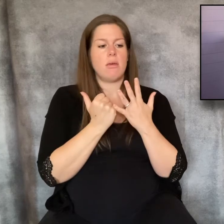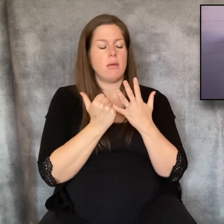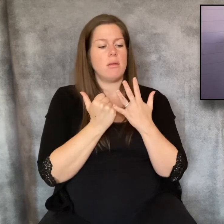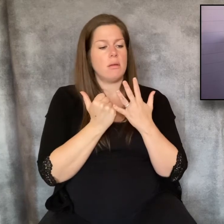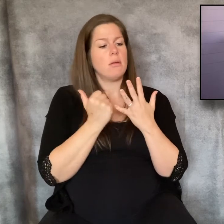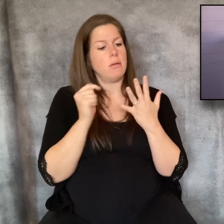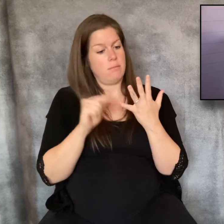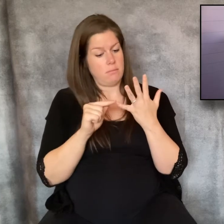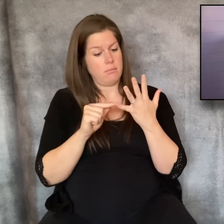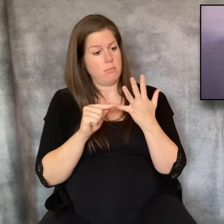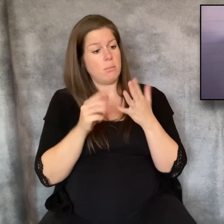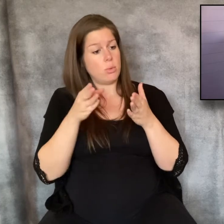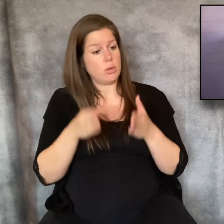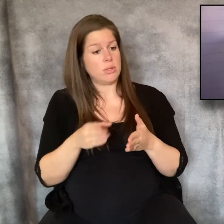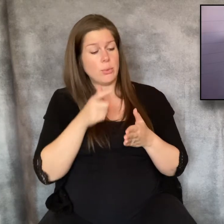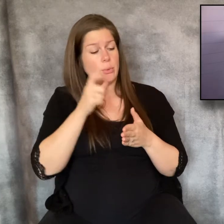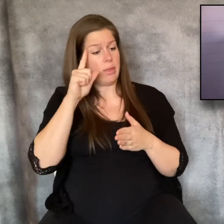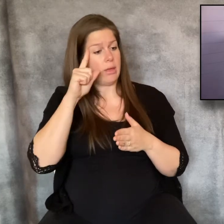economy is